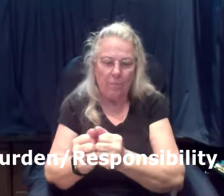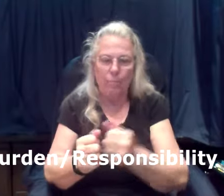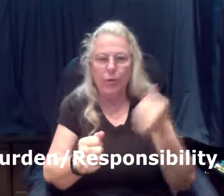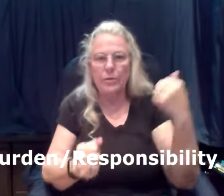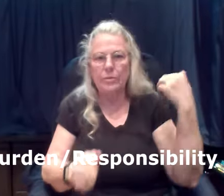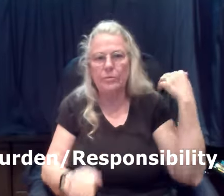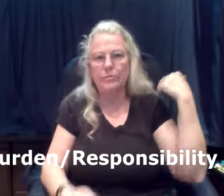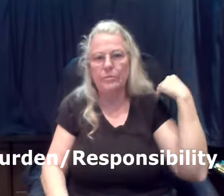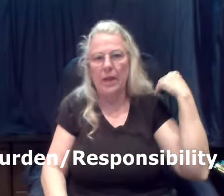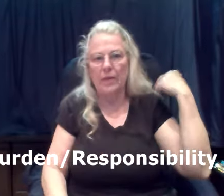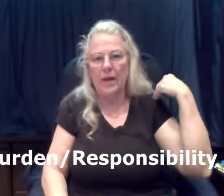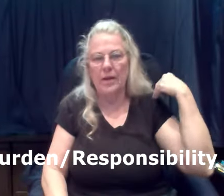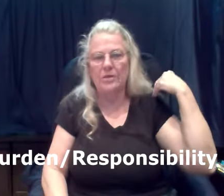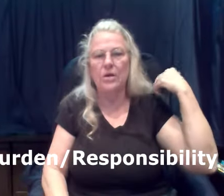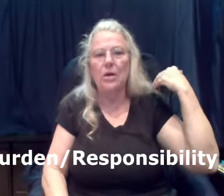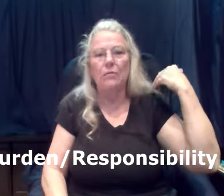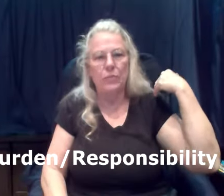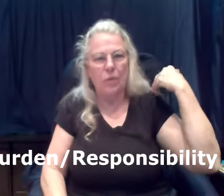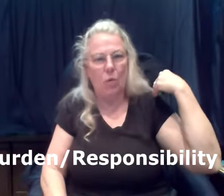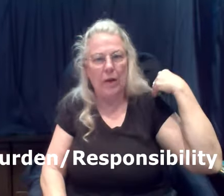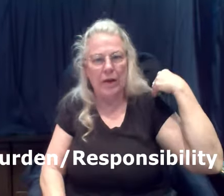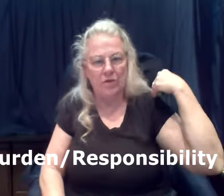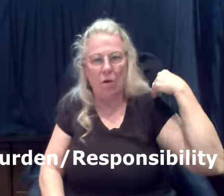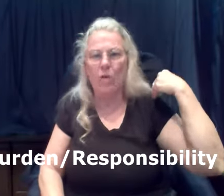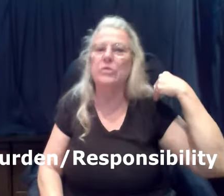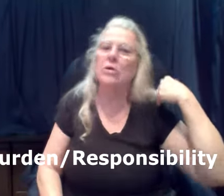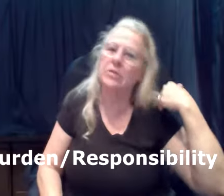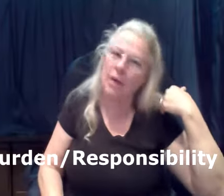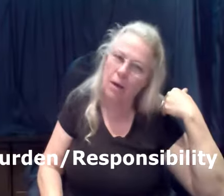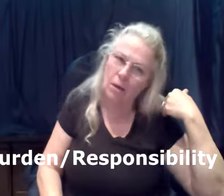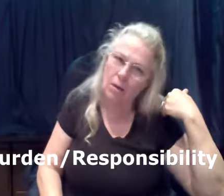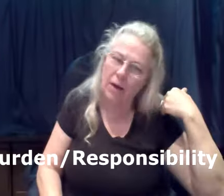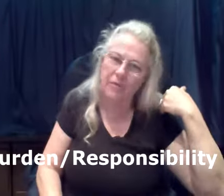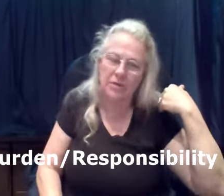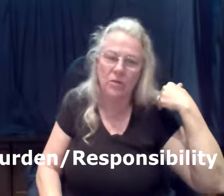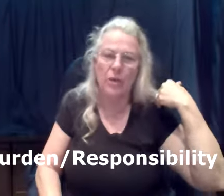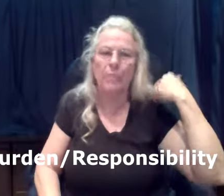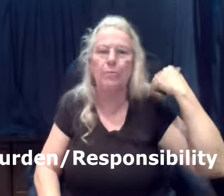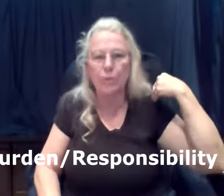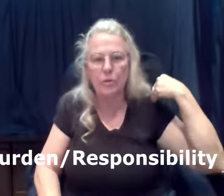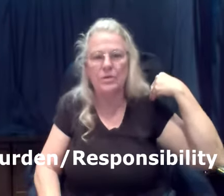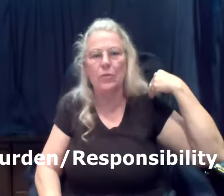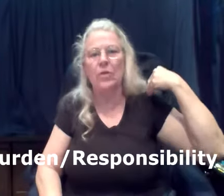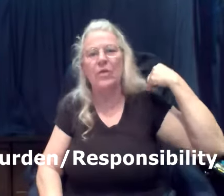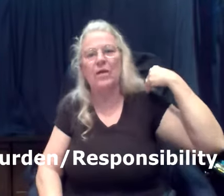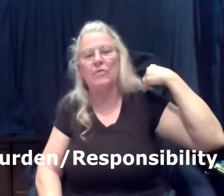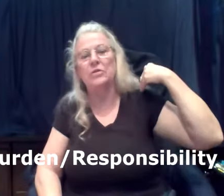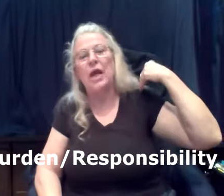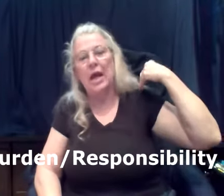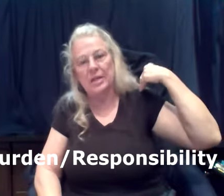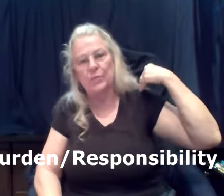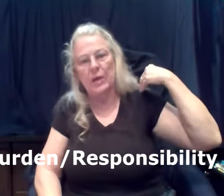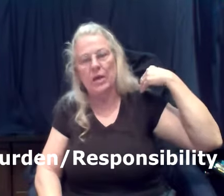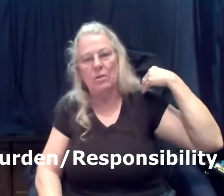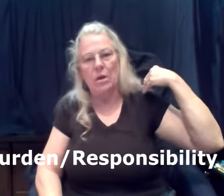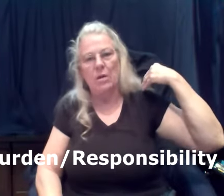Burden, and that is what is on the shoulder. It's like, oh, I've got so many burdens, and we think of those as being